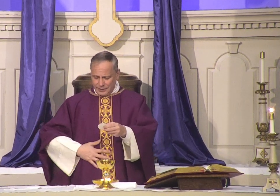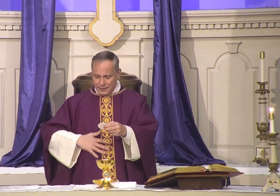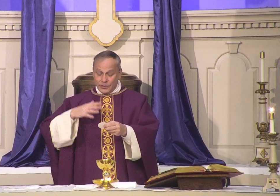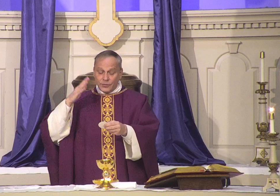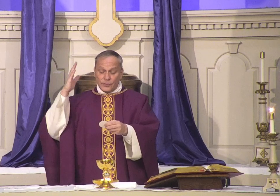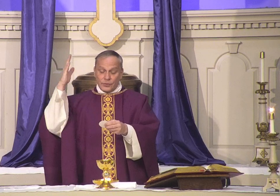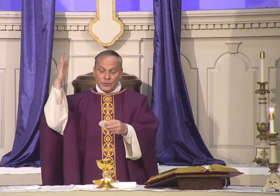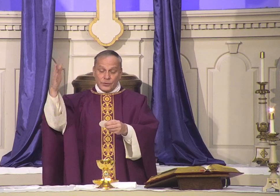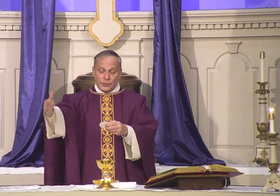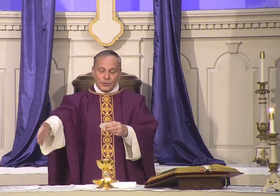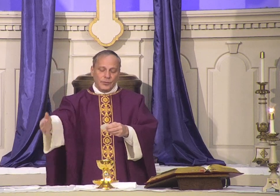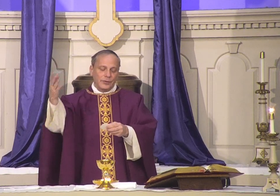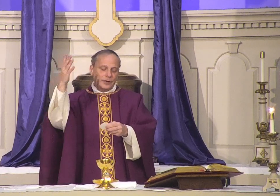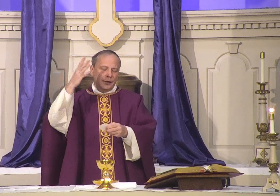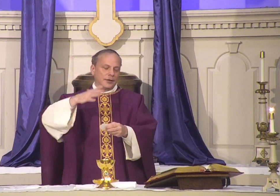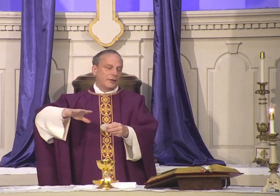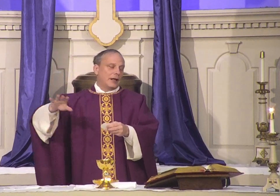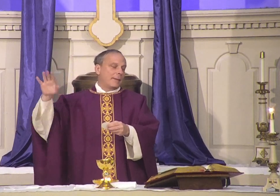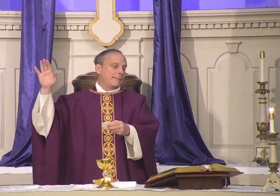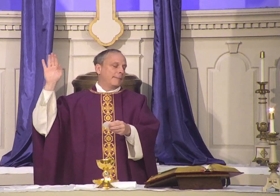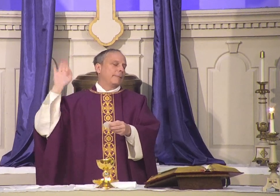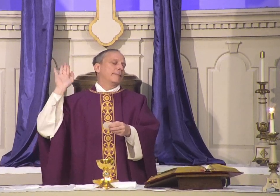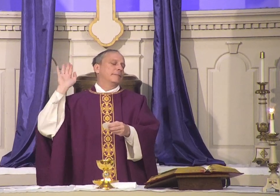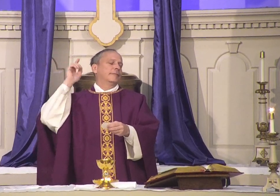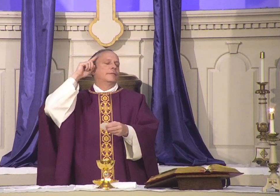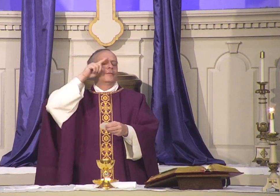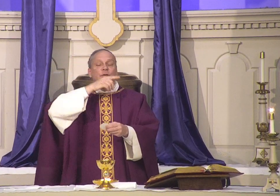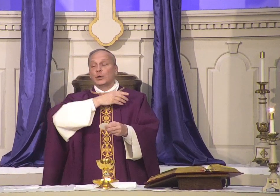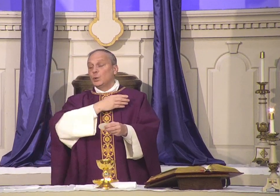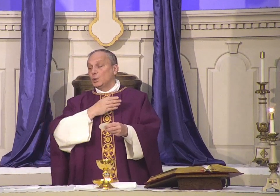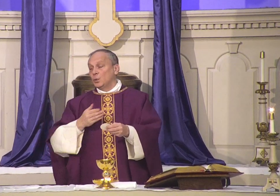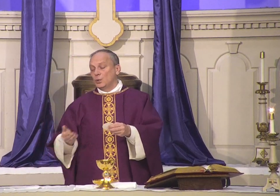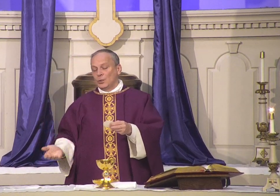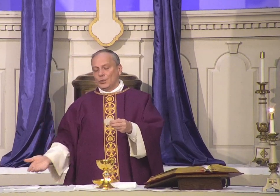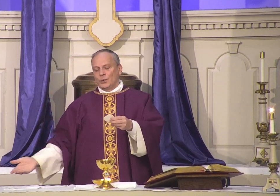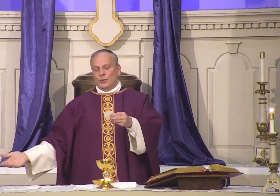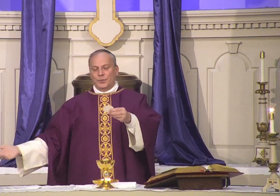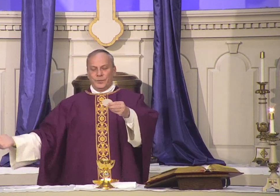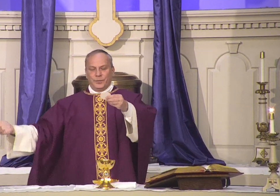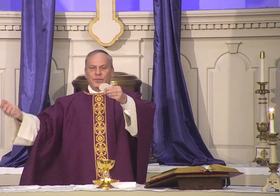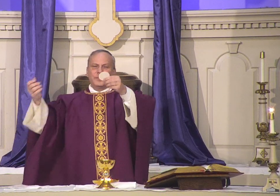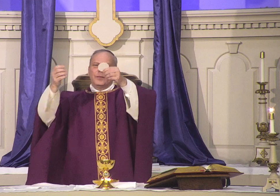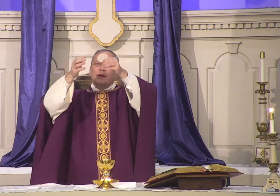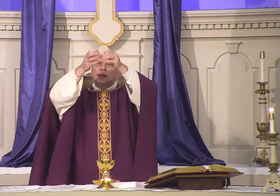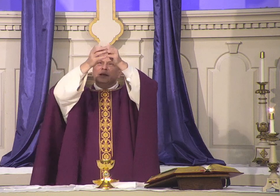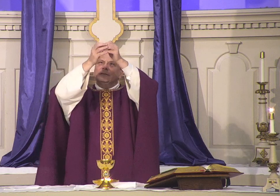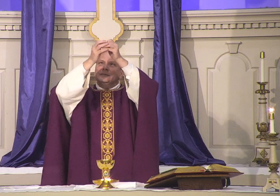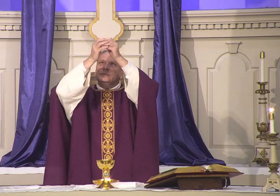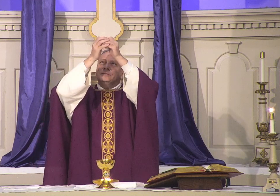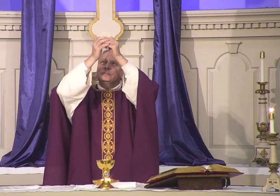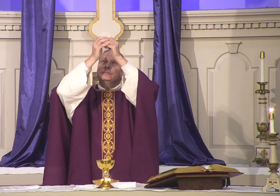body, which will be given up for you."